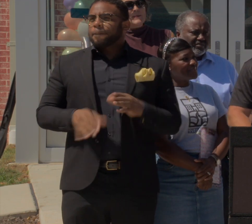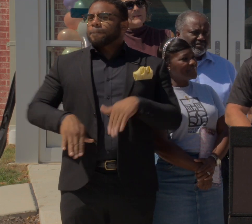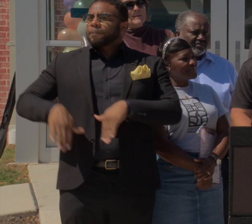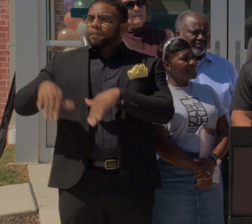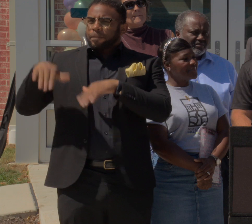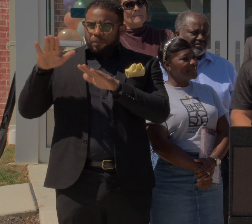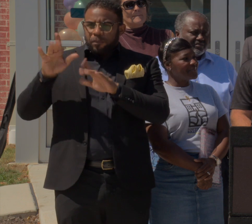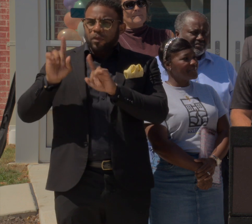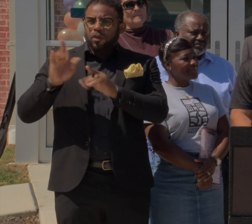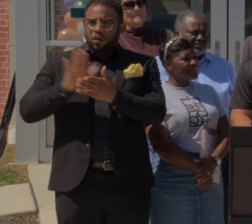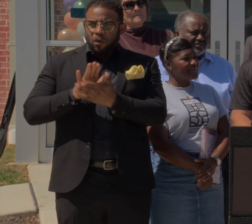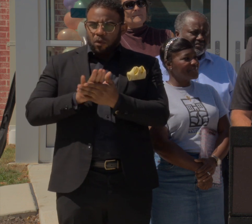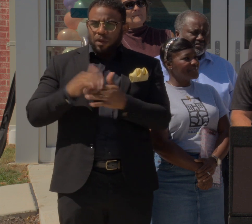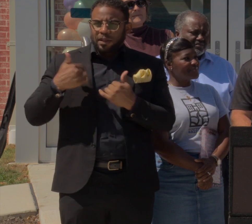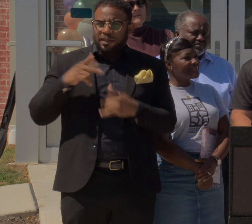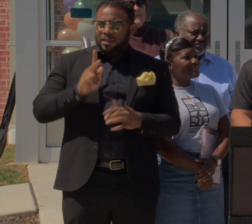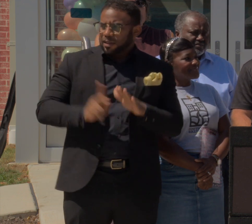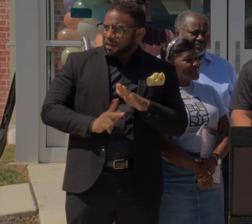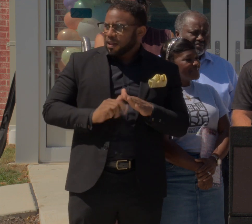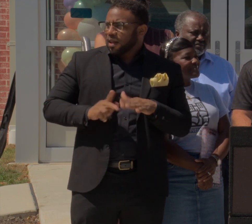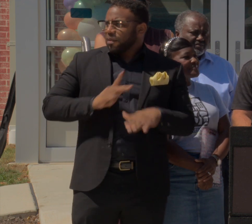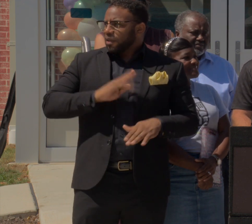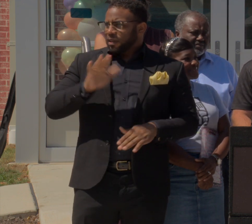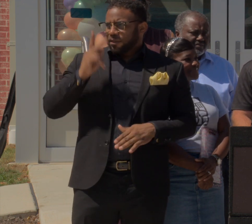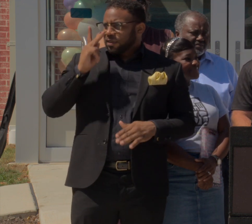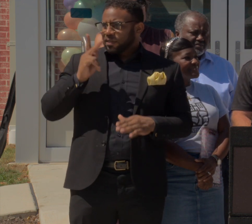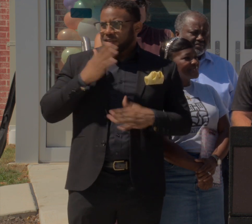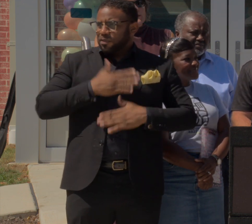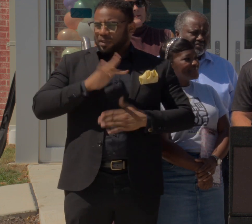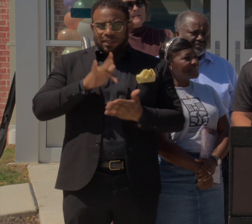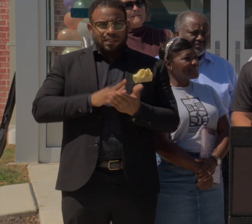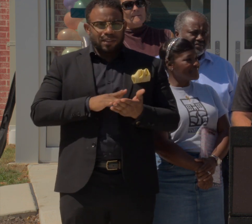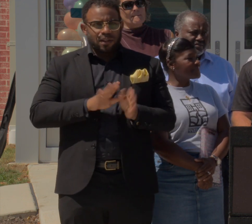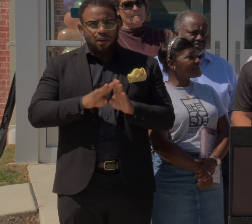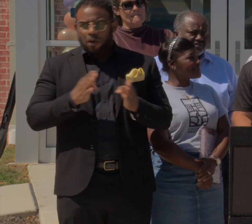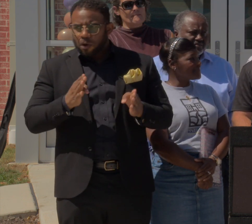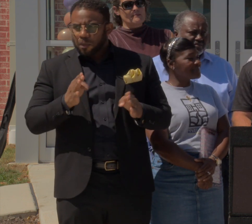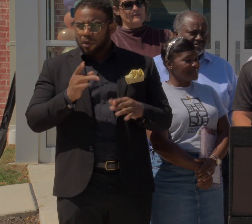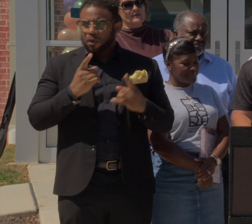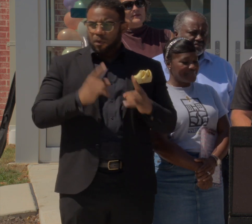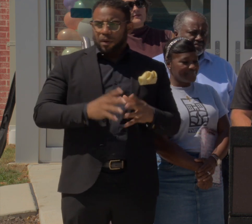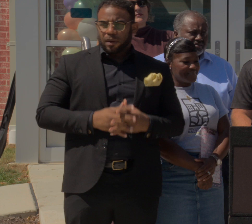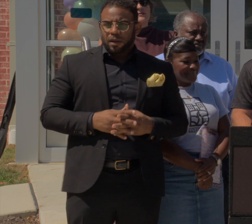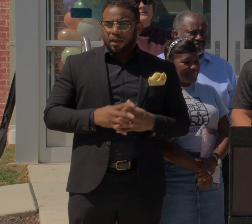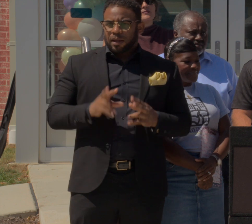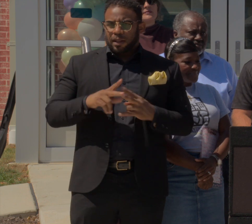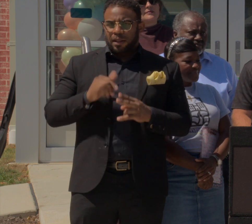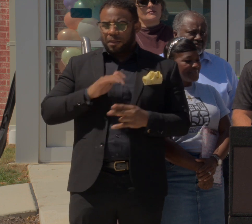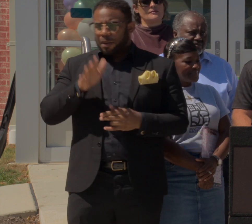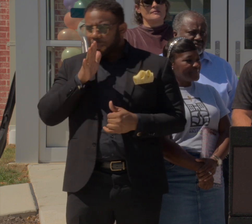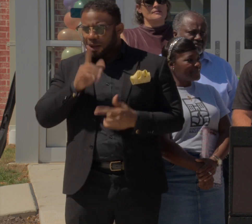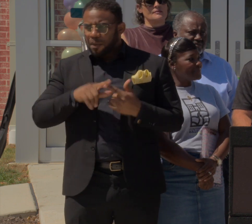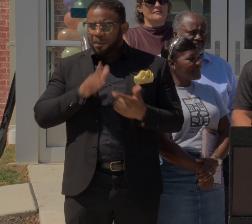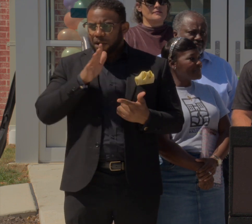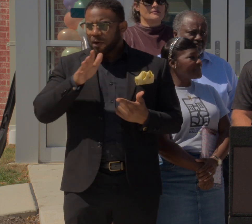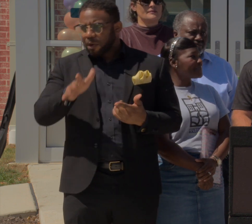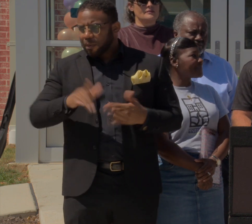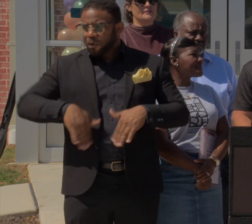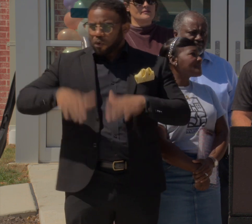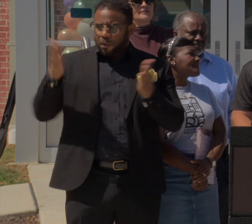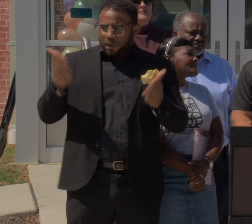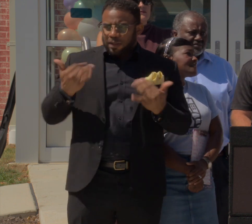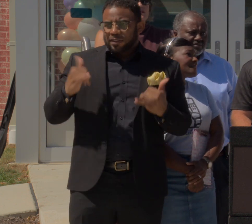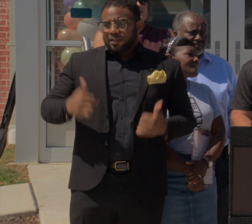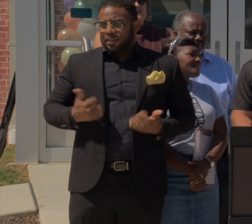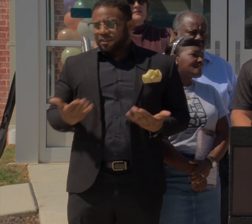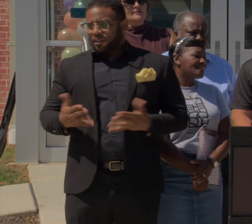up, going to the school since kindergarten, I've personally never seen the recreational center open or working. Neither has my mom or my grandma, who grew up here and